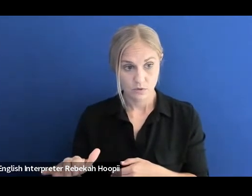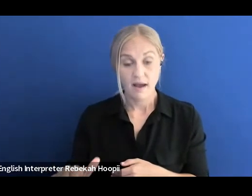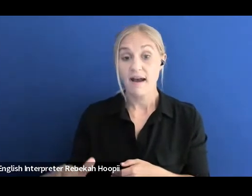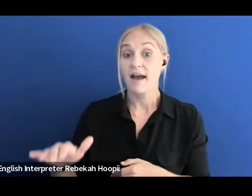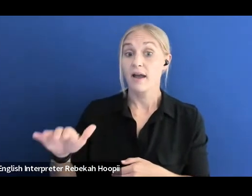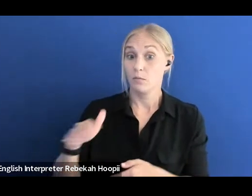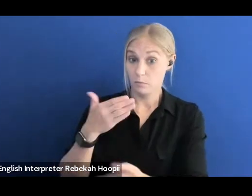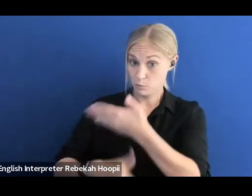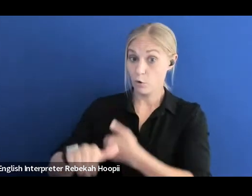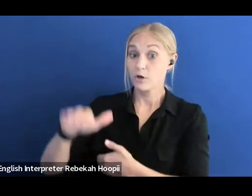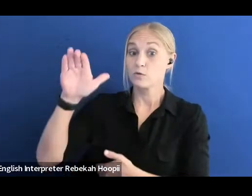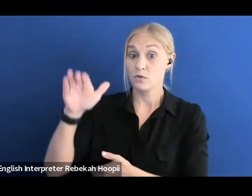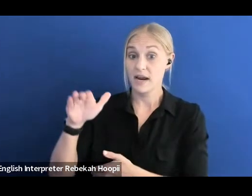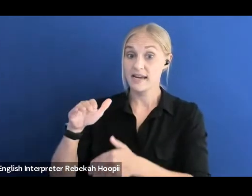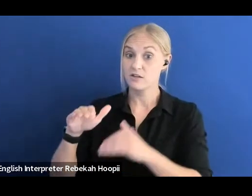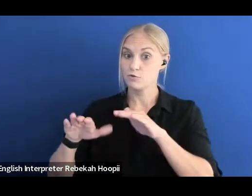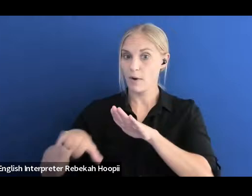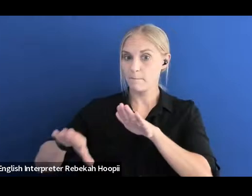Pōhakuloa.